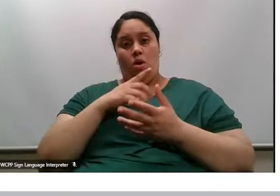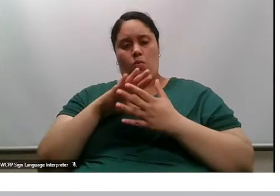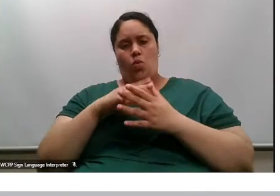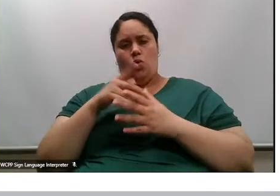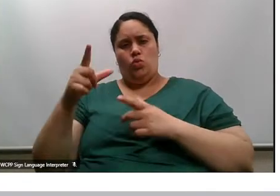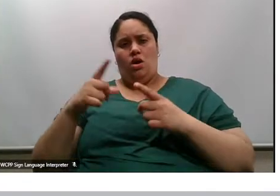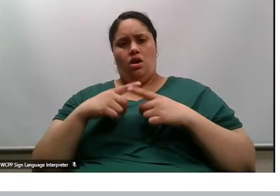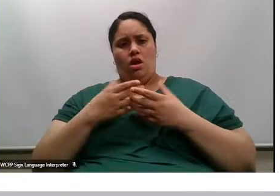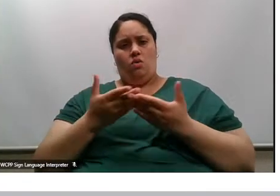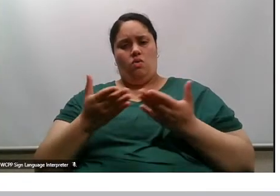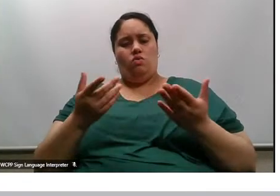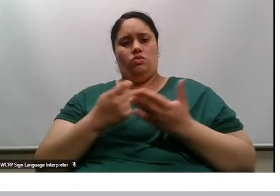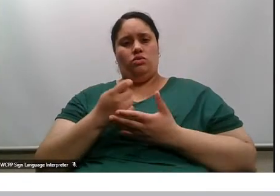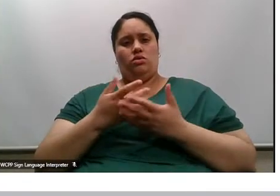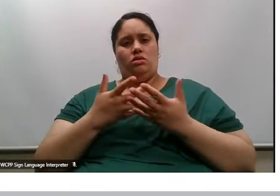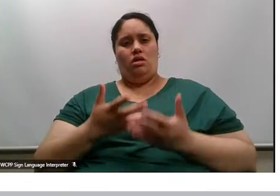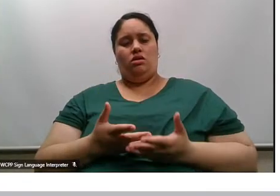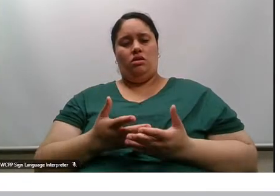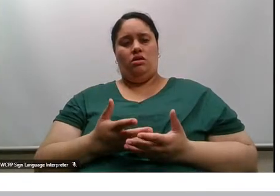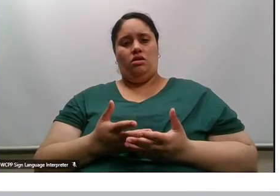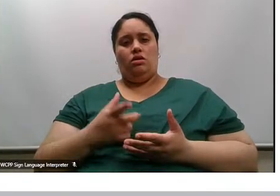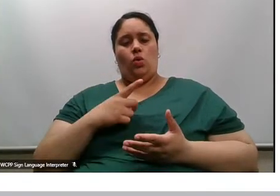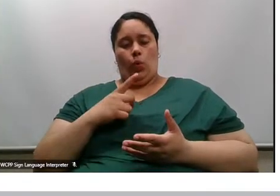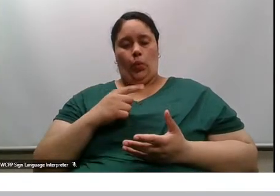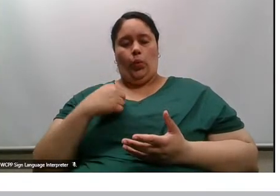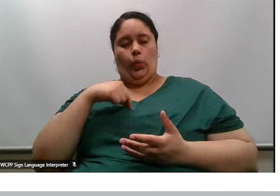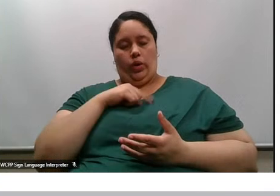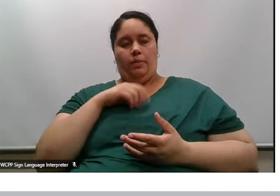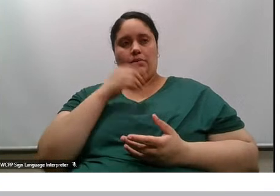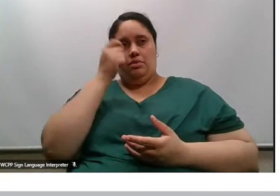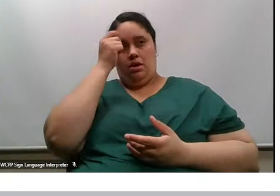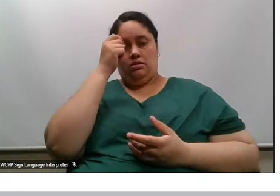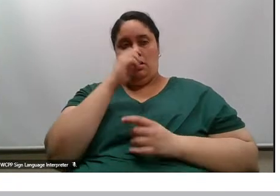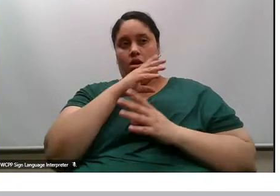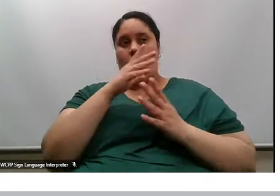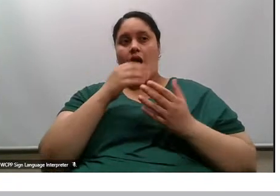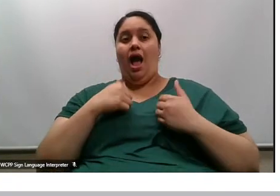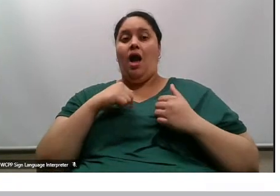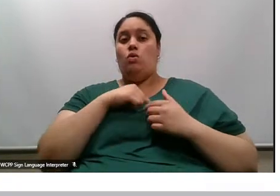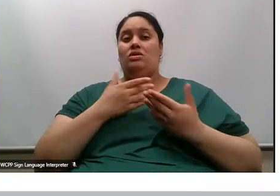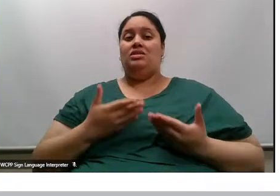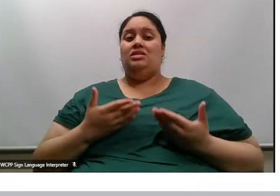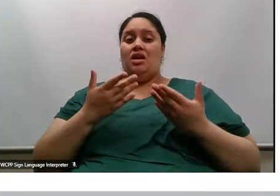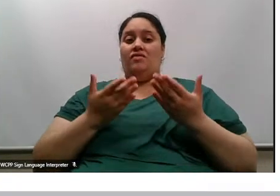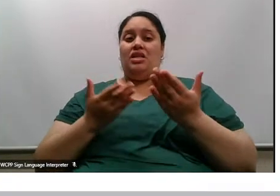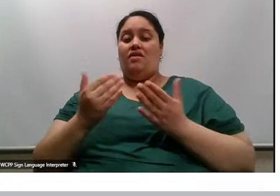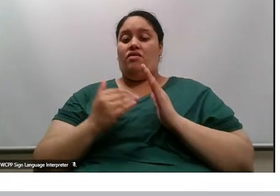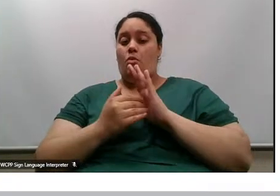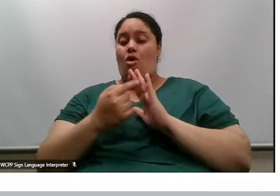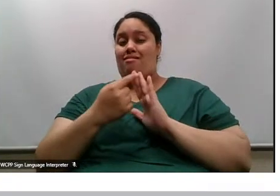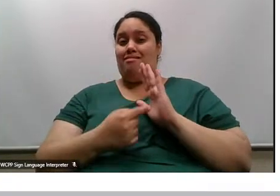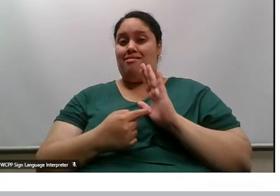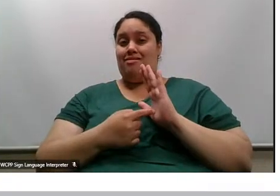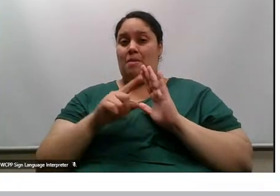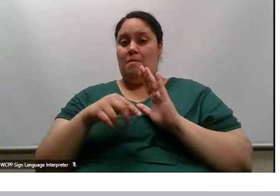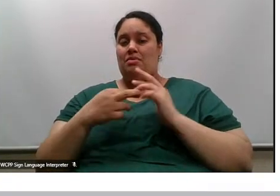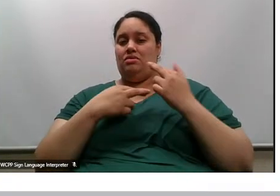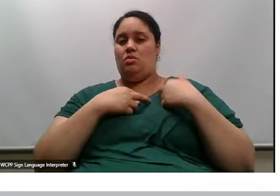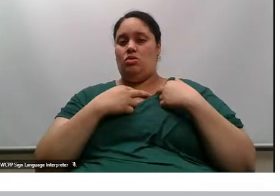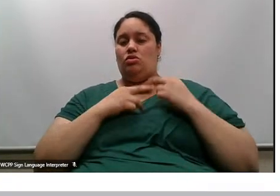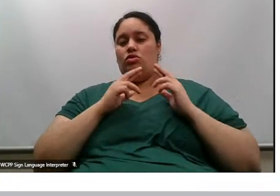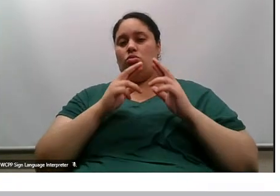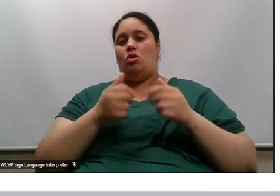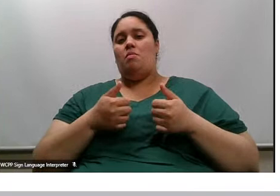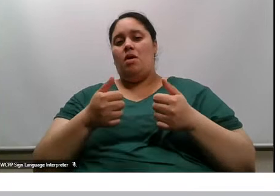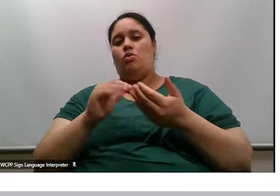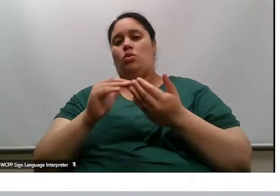we must become we must understand that our service delivery model must entail being responsive to communities.